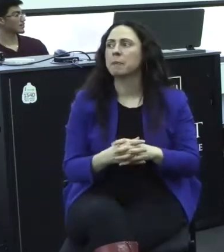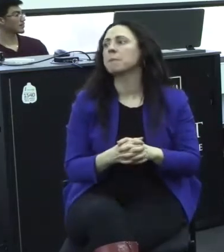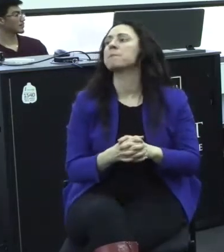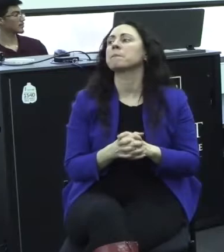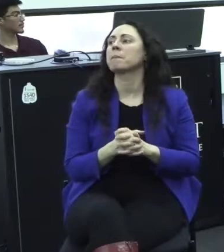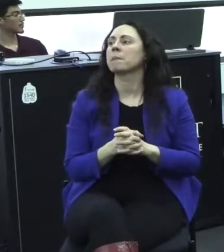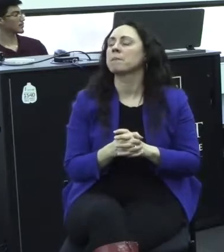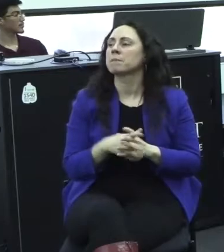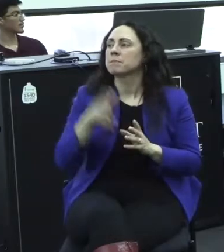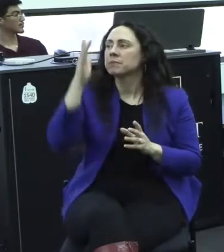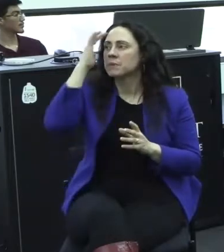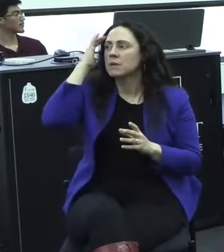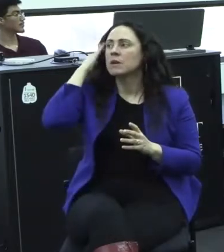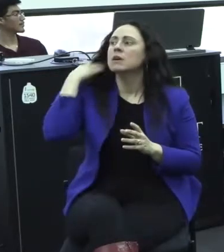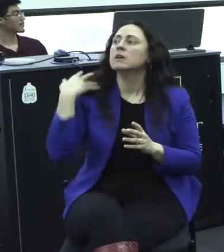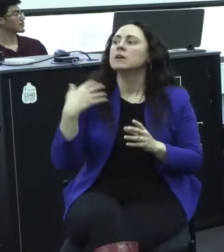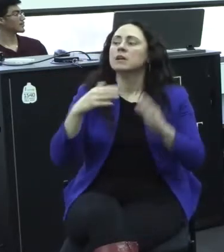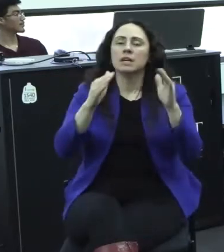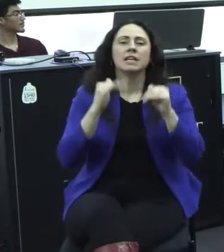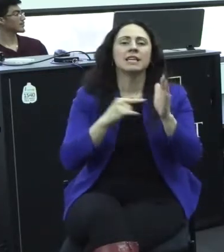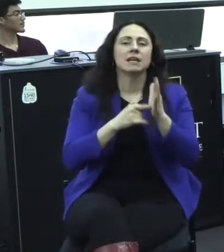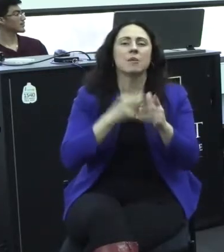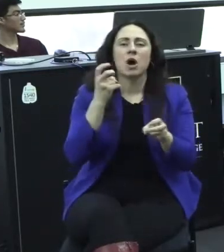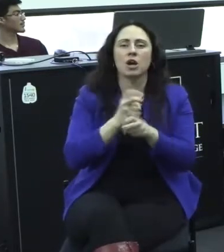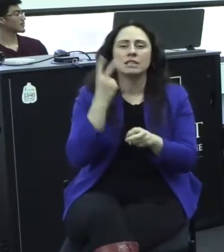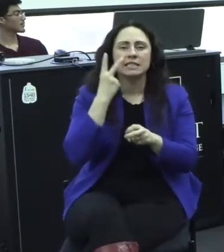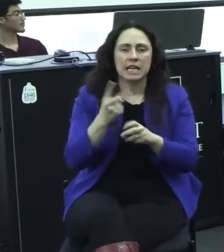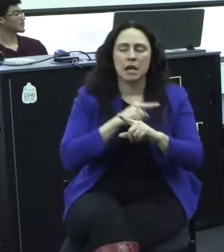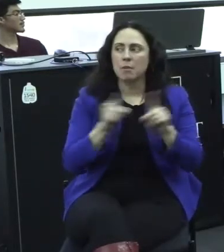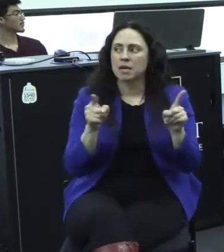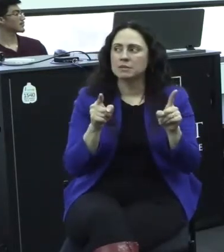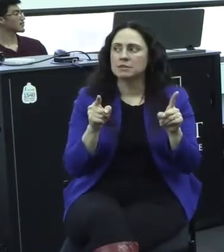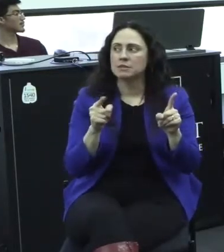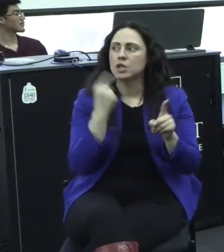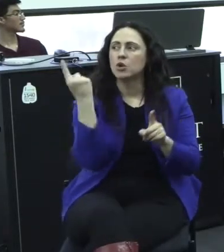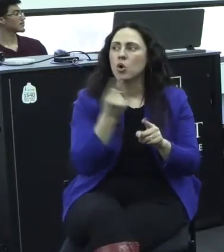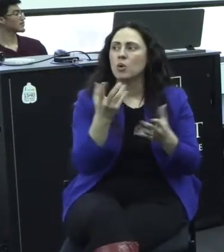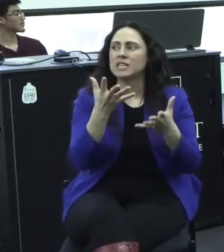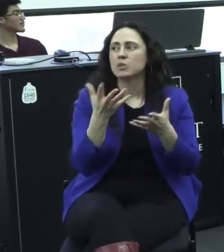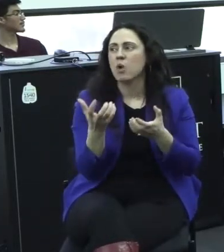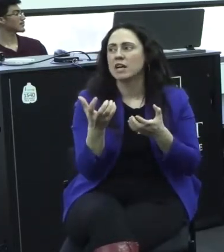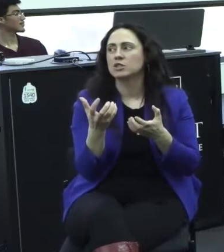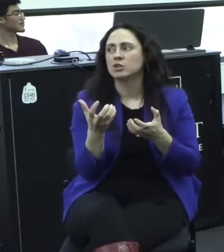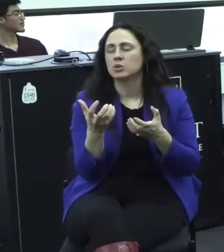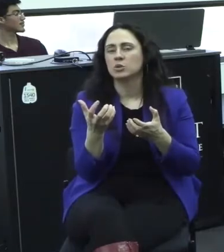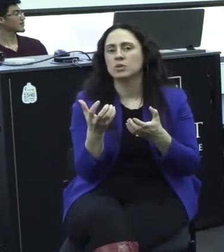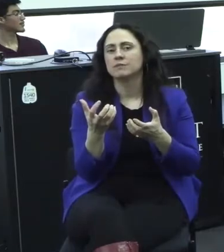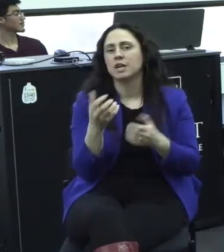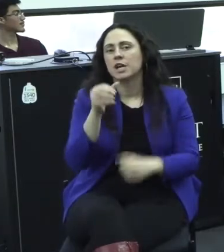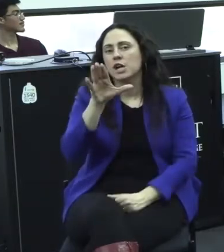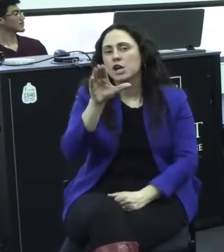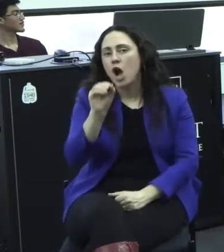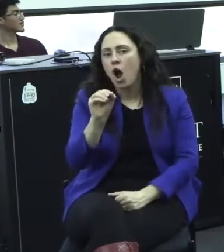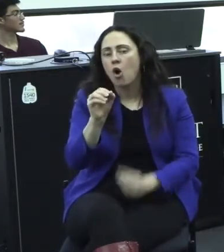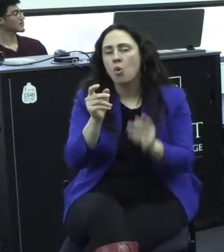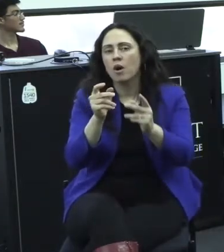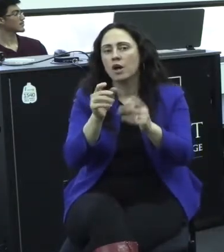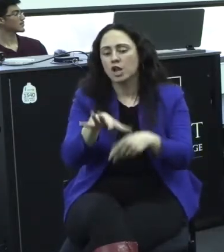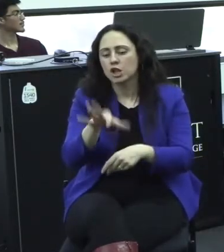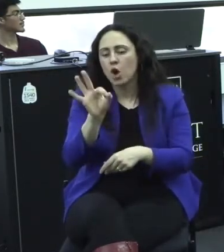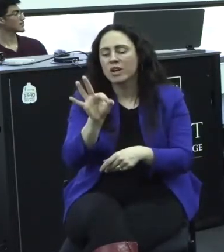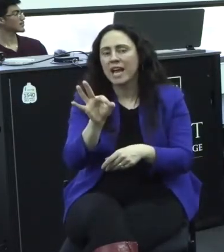of look at the next example here. It's a little bit hard to see, but you know, you always want to kind of co-locate